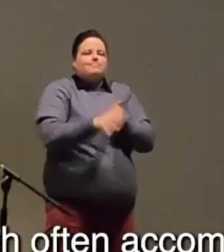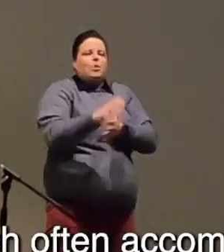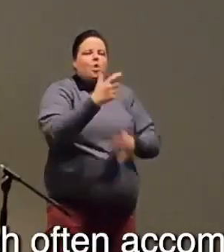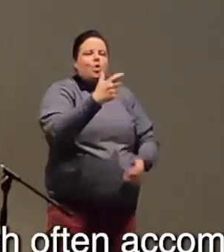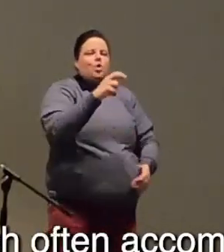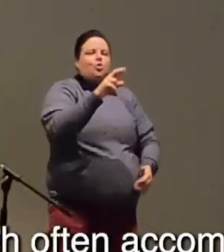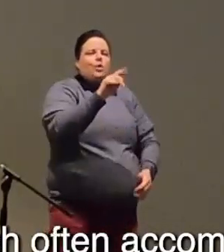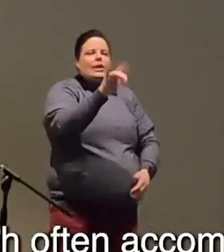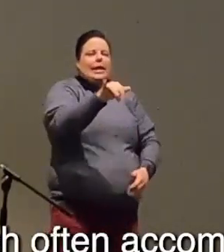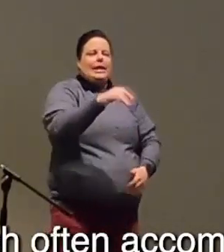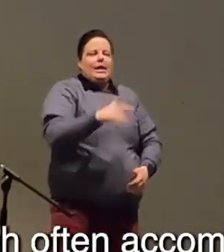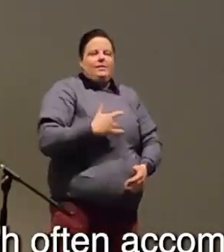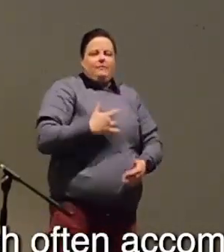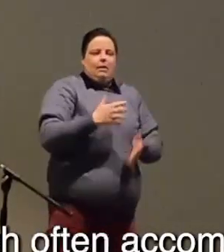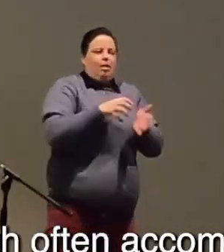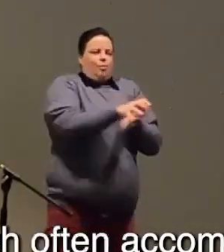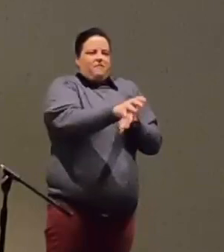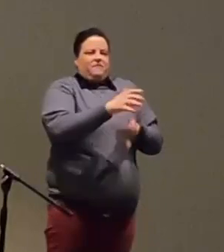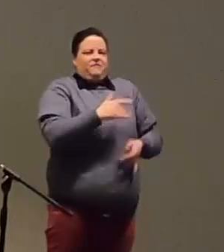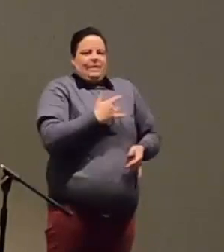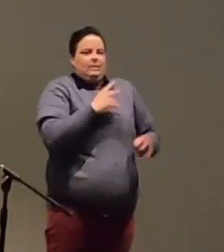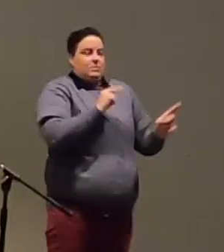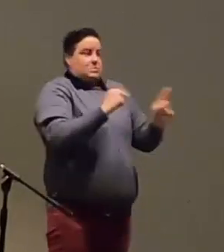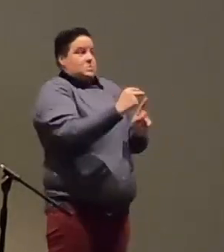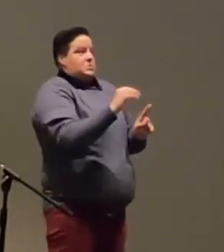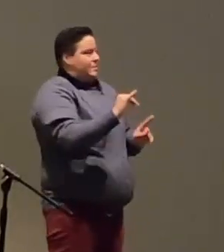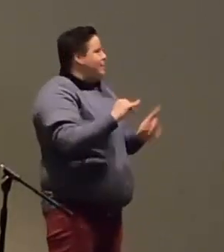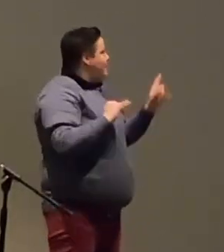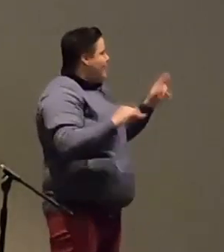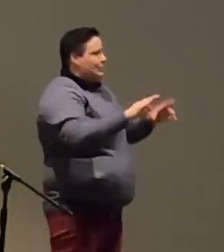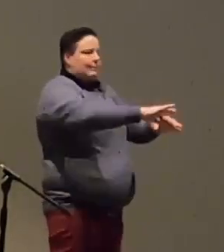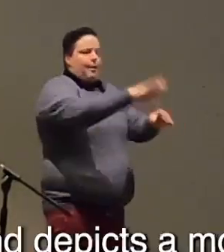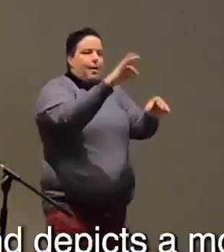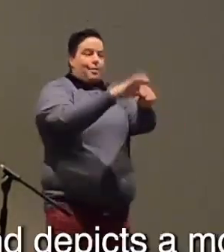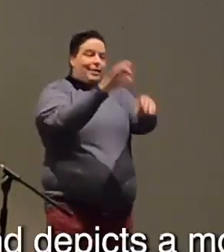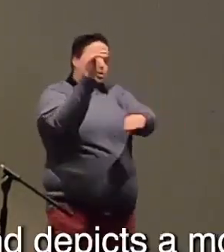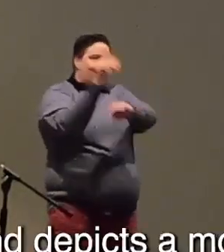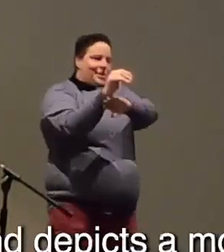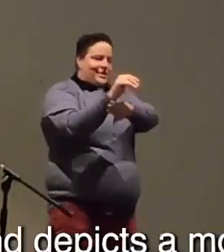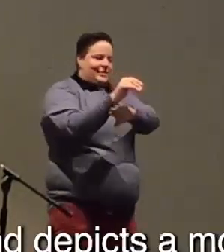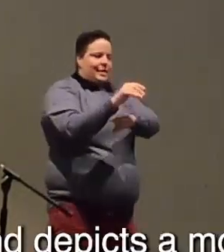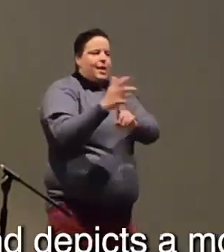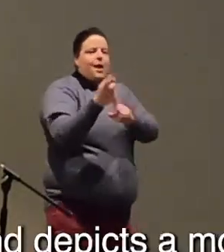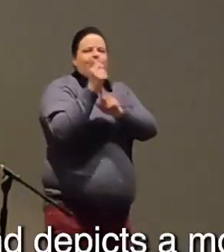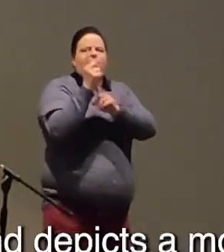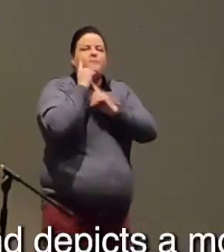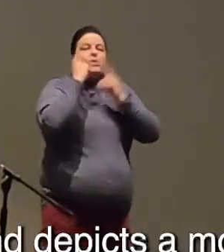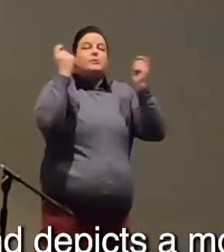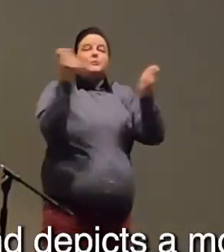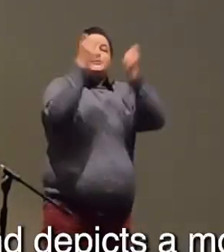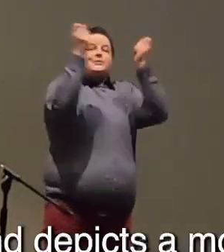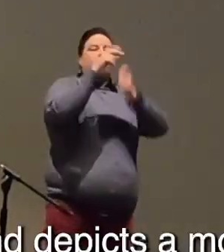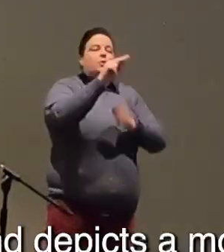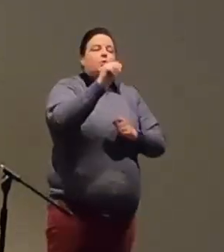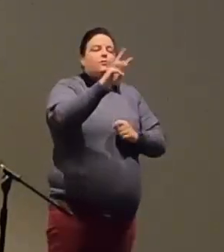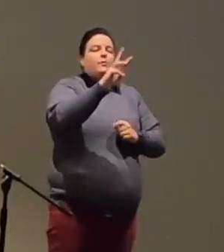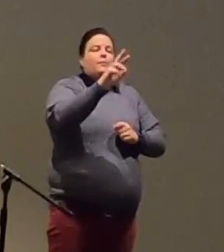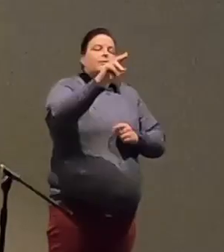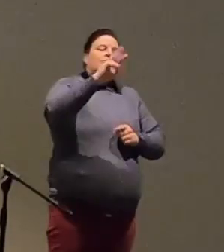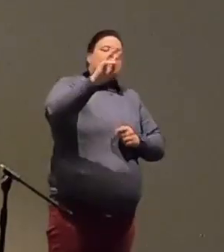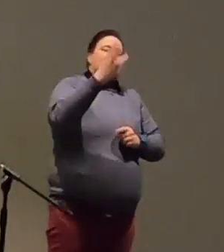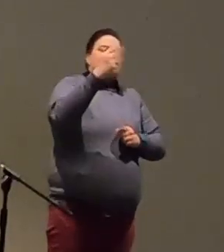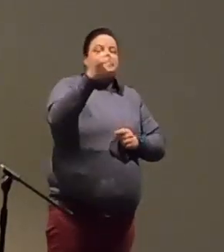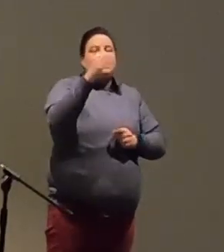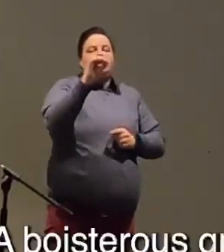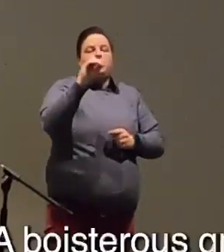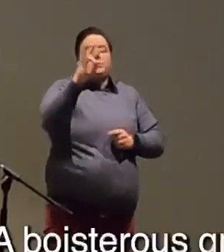accompanies the subject that you're seeing. This painting is titled Election Night and depicts a moment of celebration on November 6th,